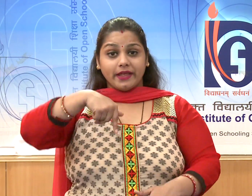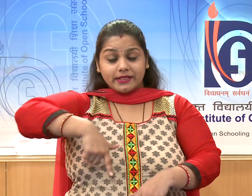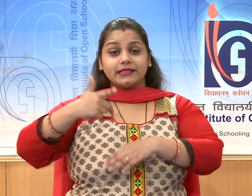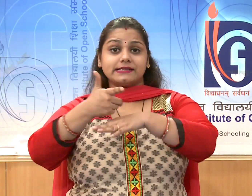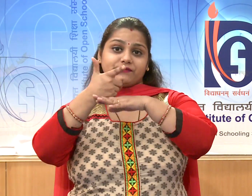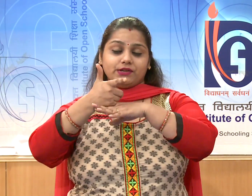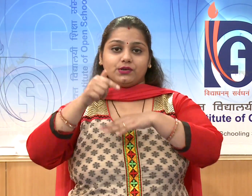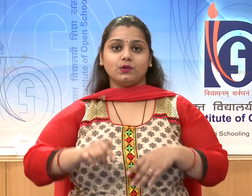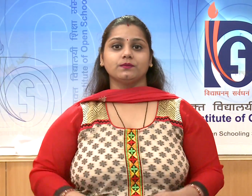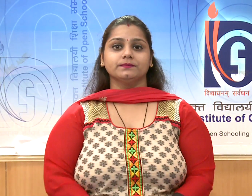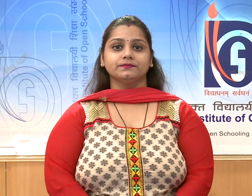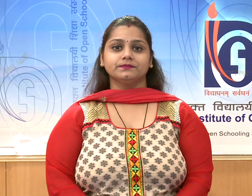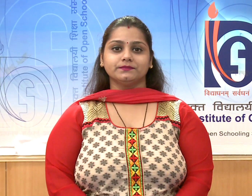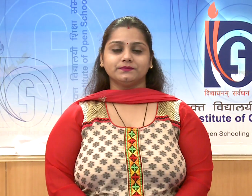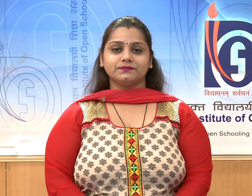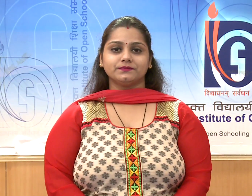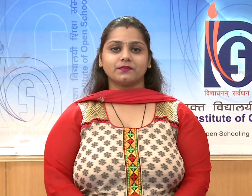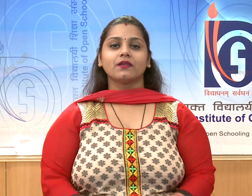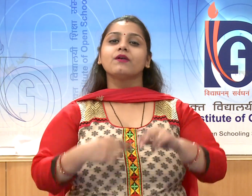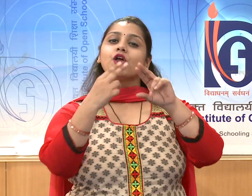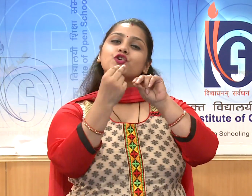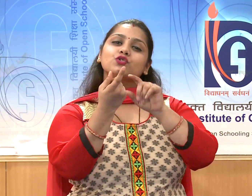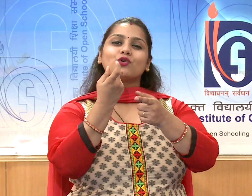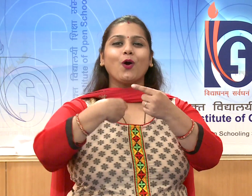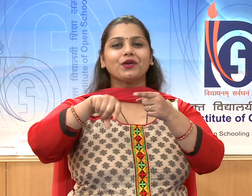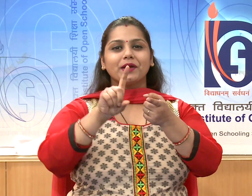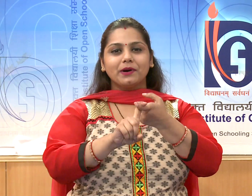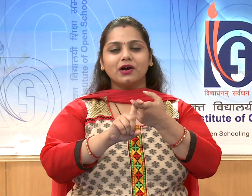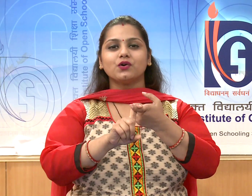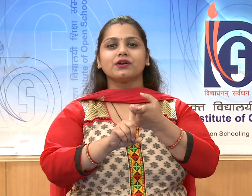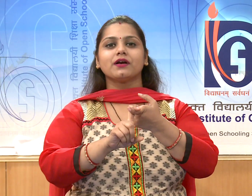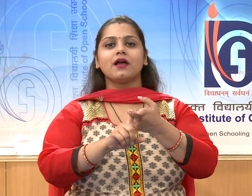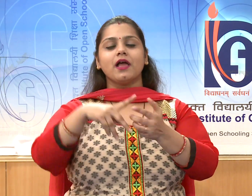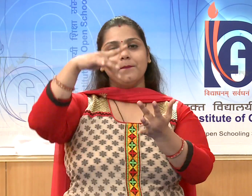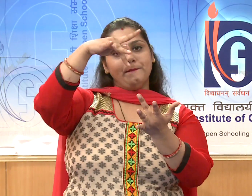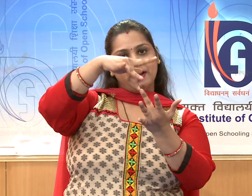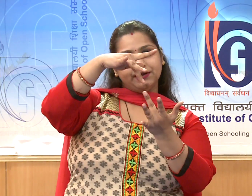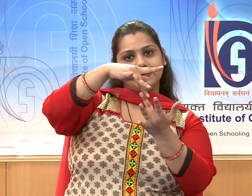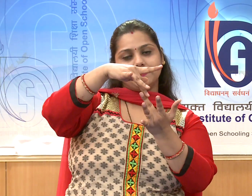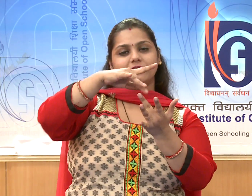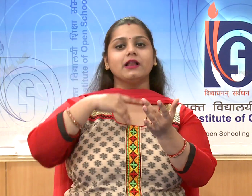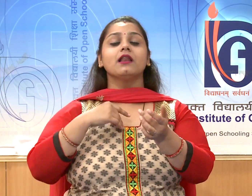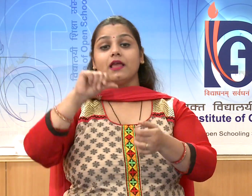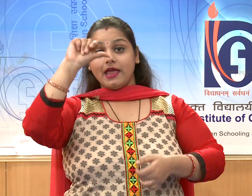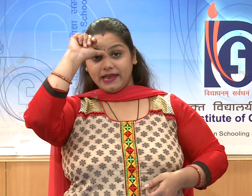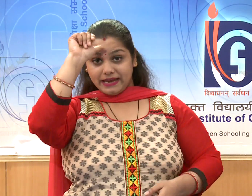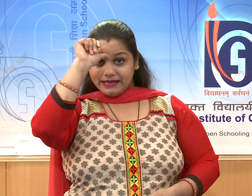In this video, we talked about medieval Indian civilization,